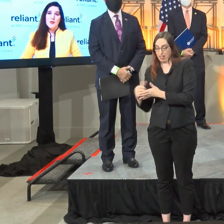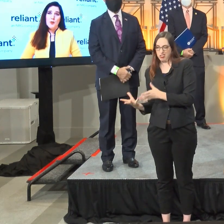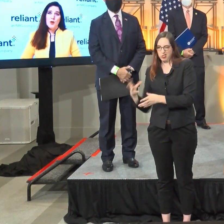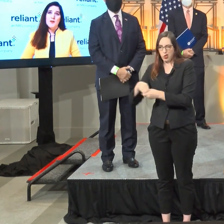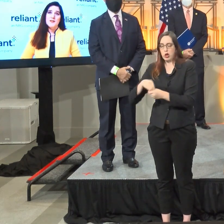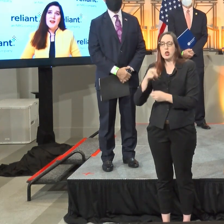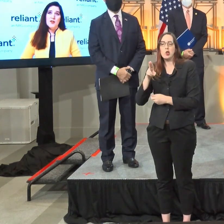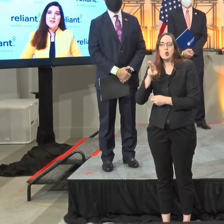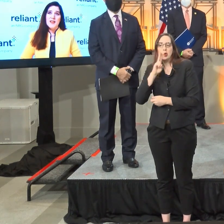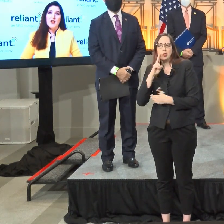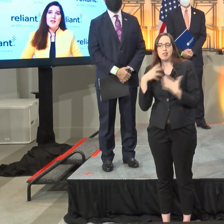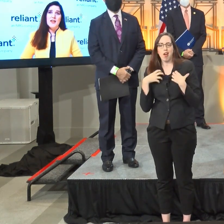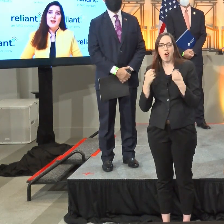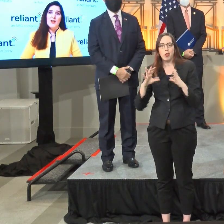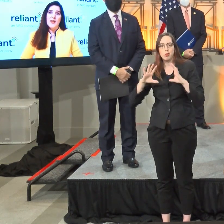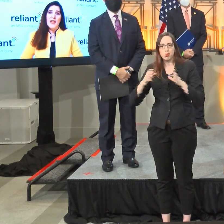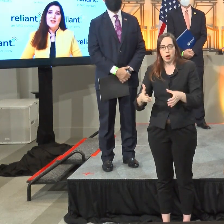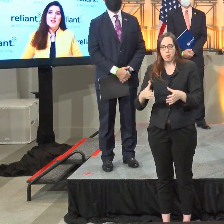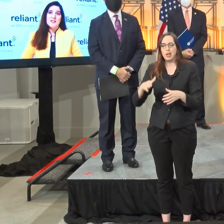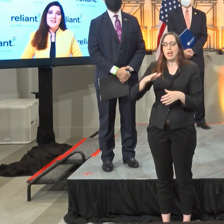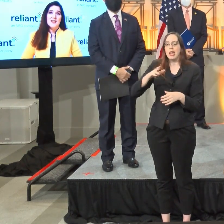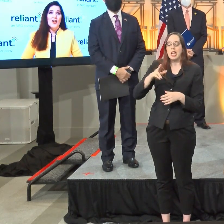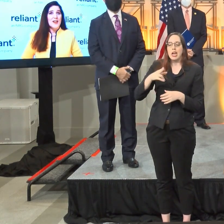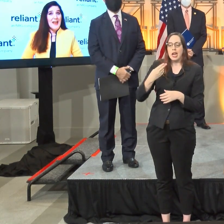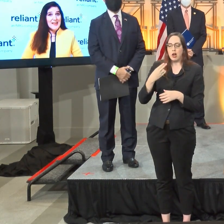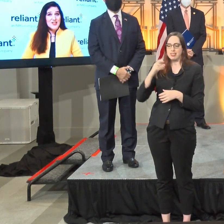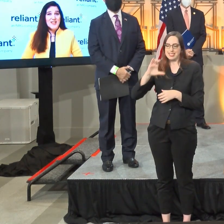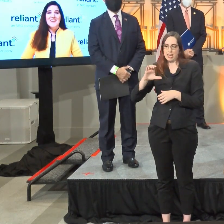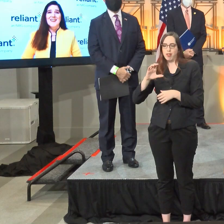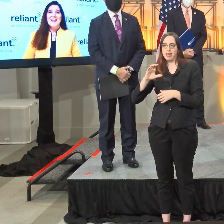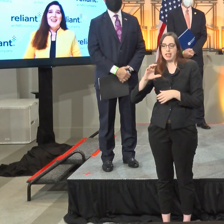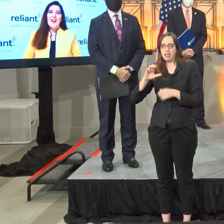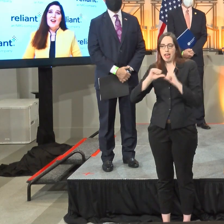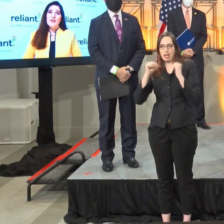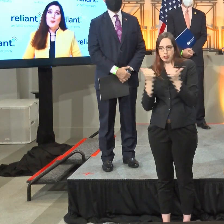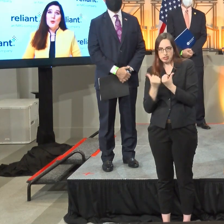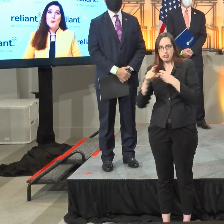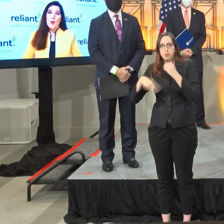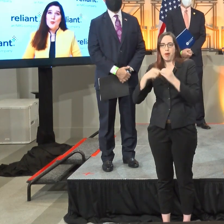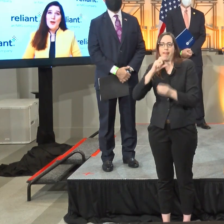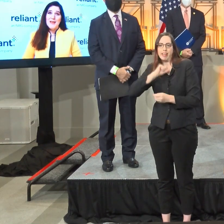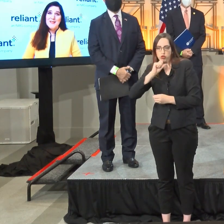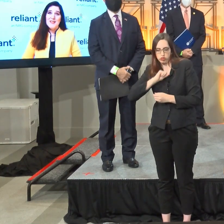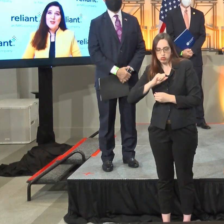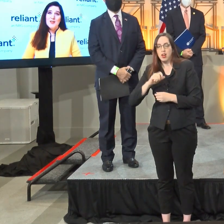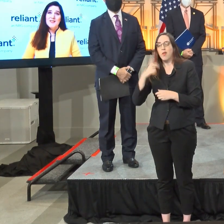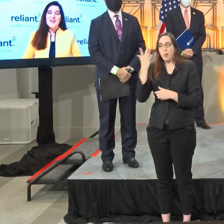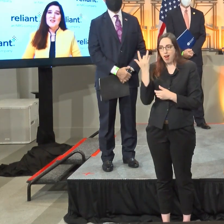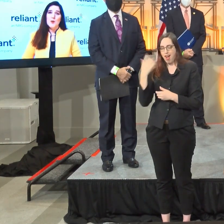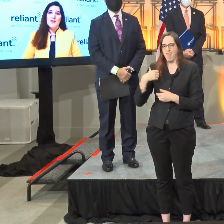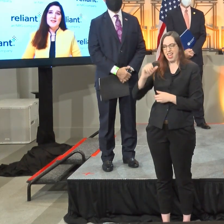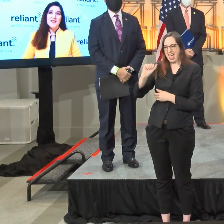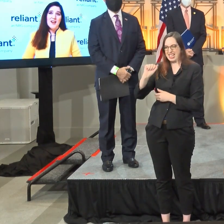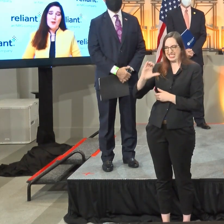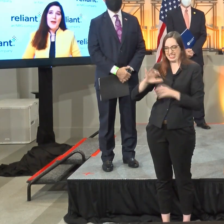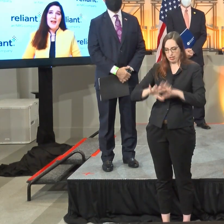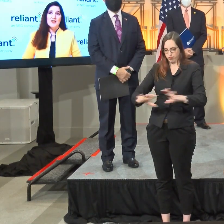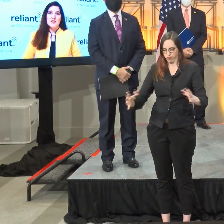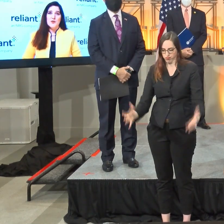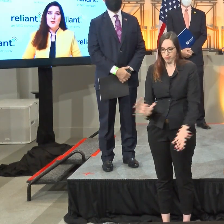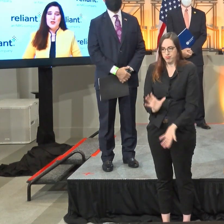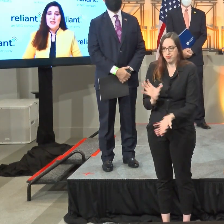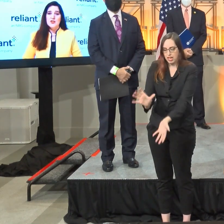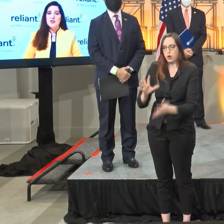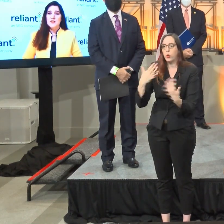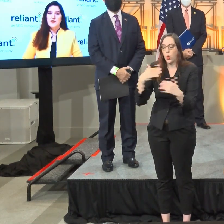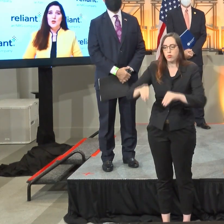Health Department's Harris County Area Agency on Aging, for both portable AC units as well as care packages